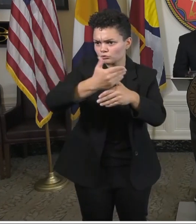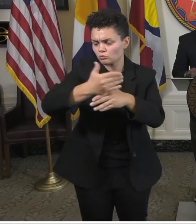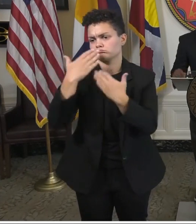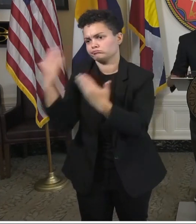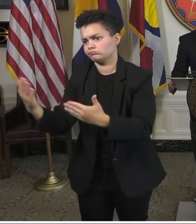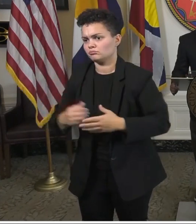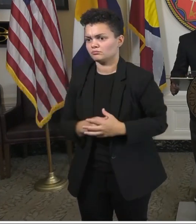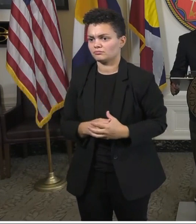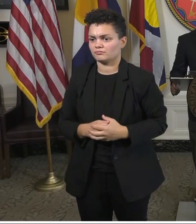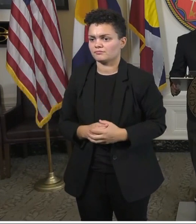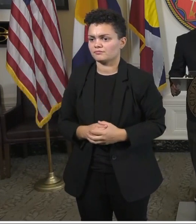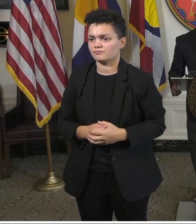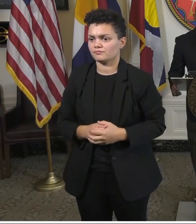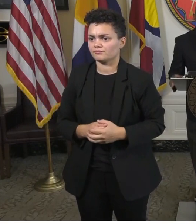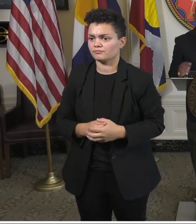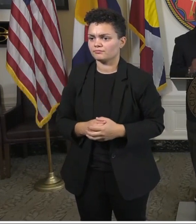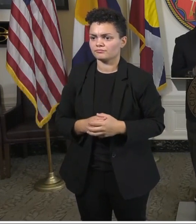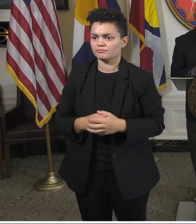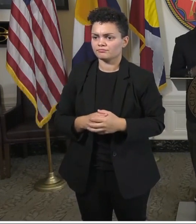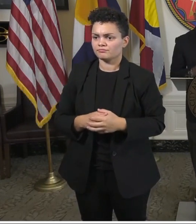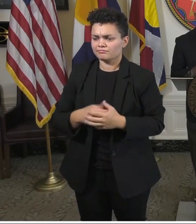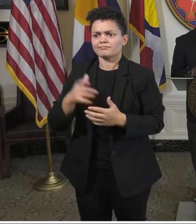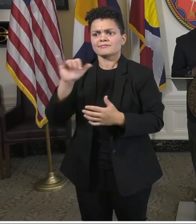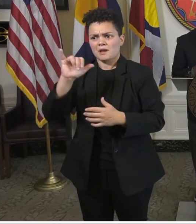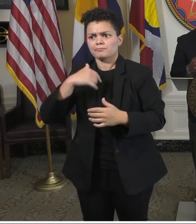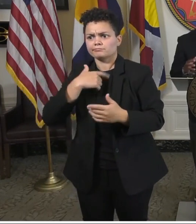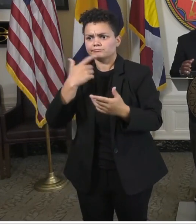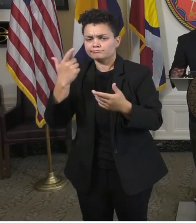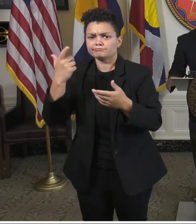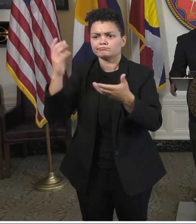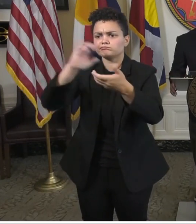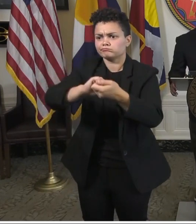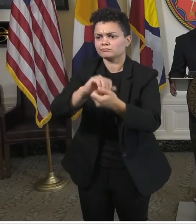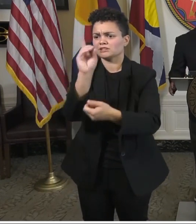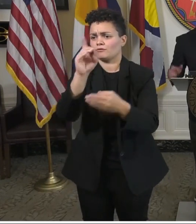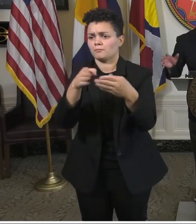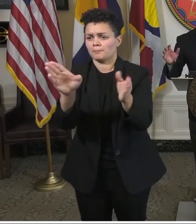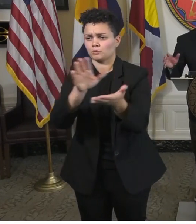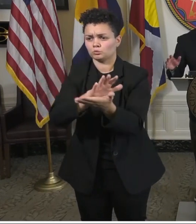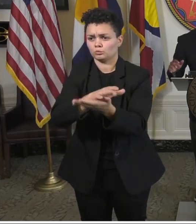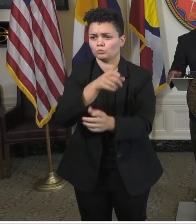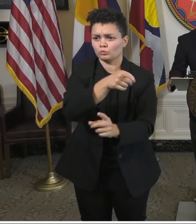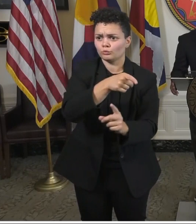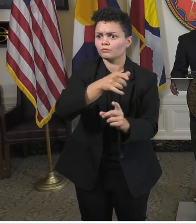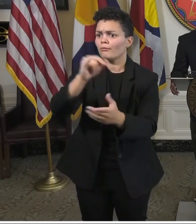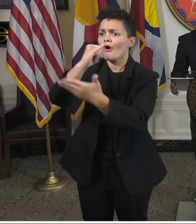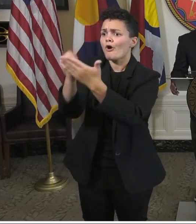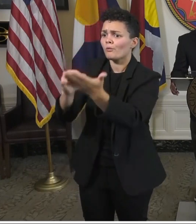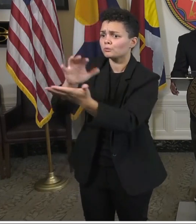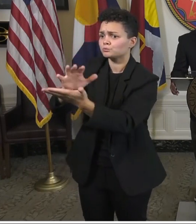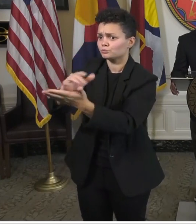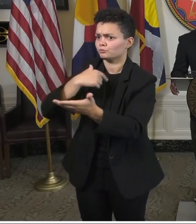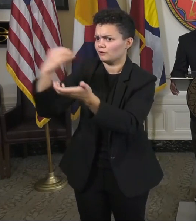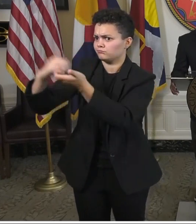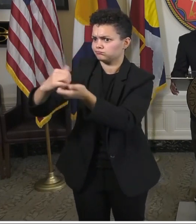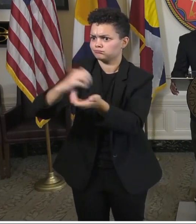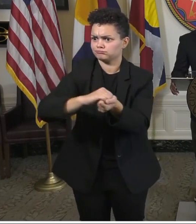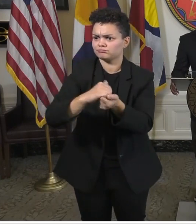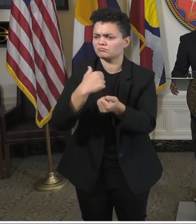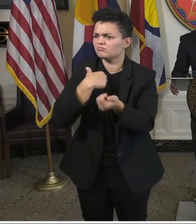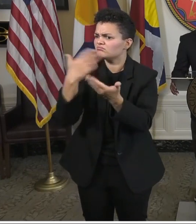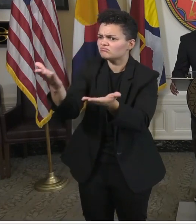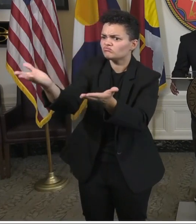partnering with Denver Public Schools and a couple of our arts schools to have students decorate the boards for